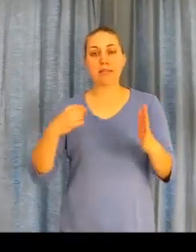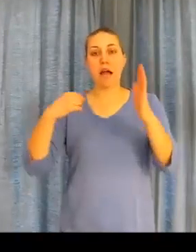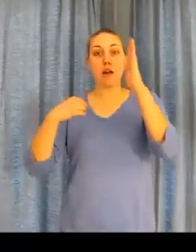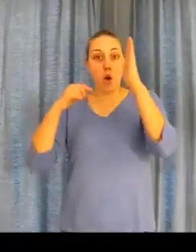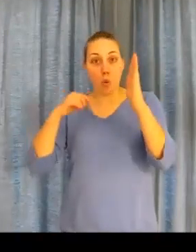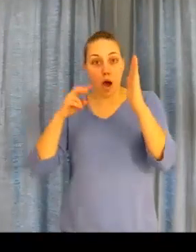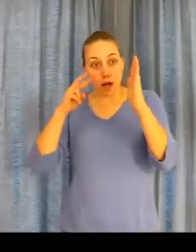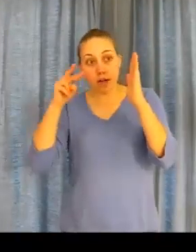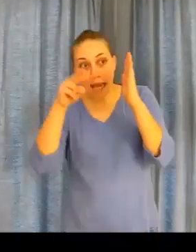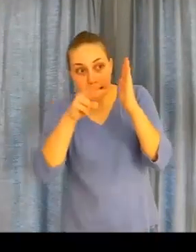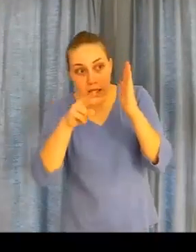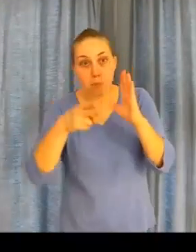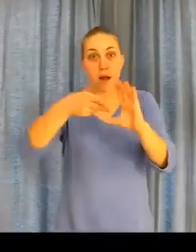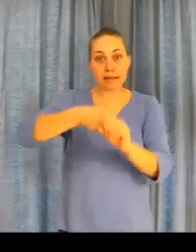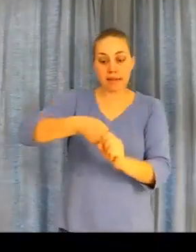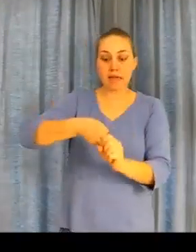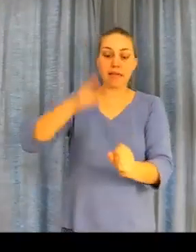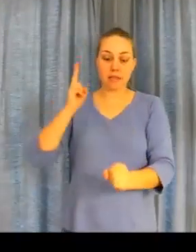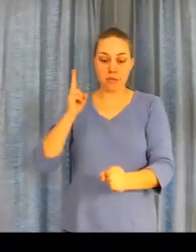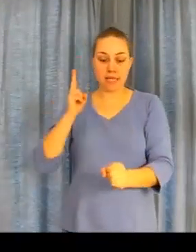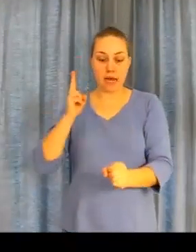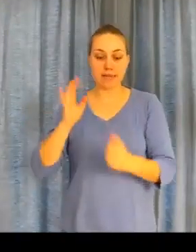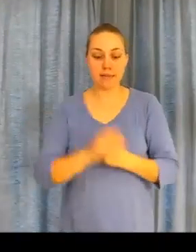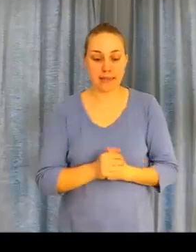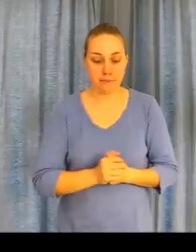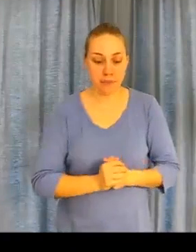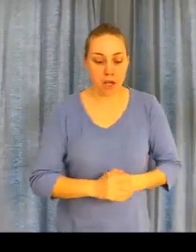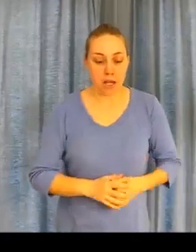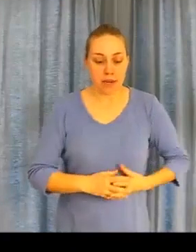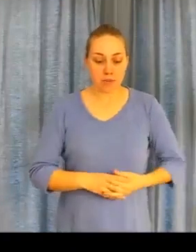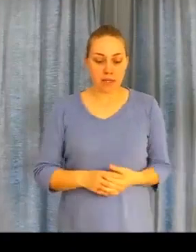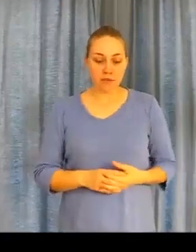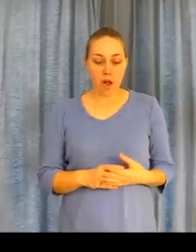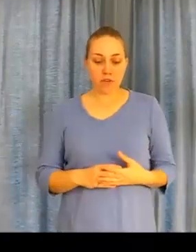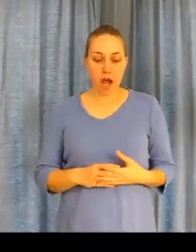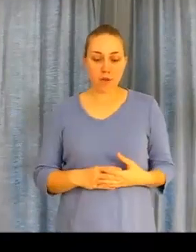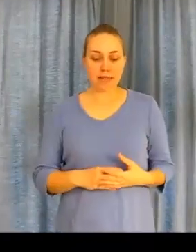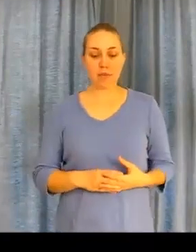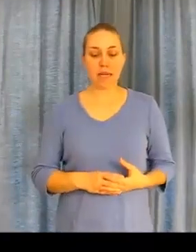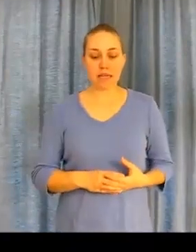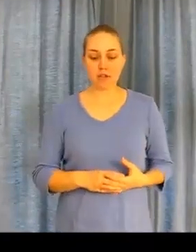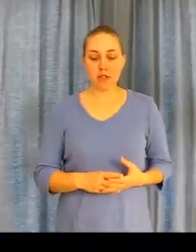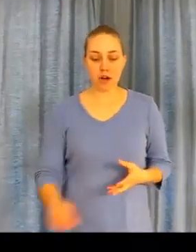sign Watergate, President Nixon resigns, like that. The next one is Fall of Communism in Eastern Europe.